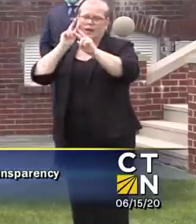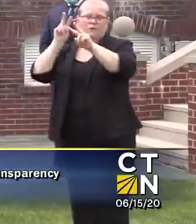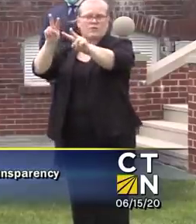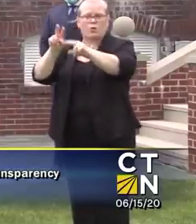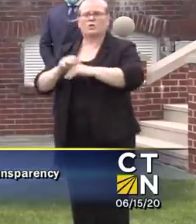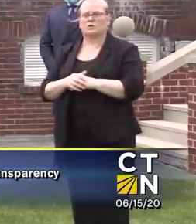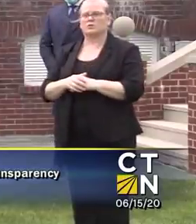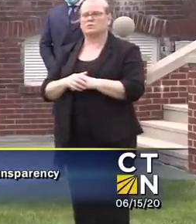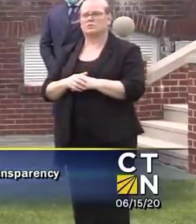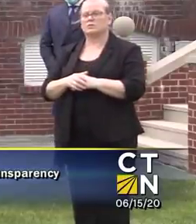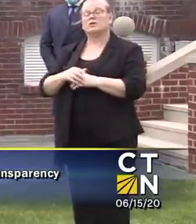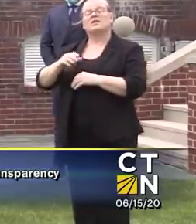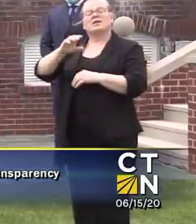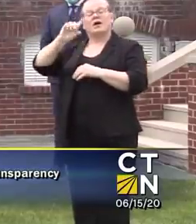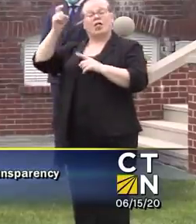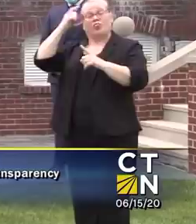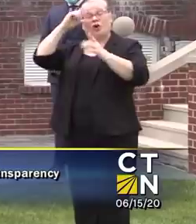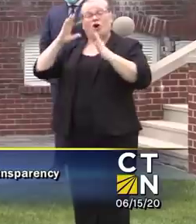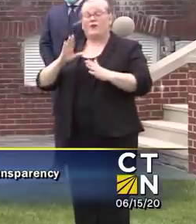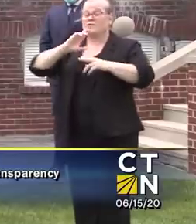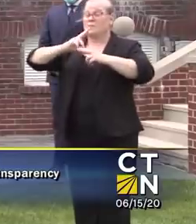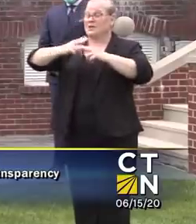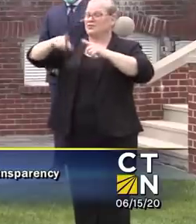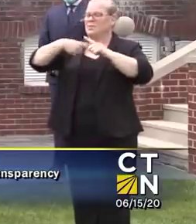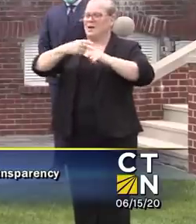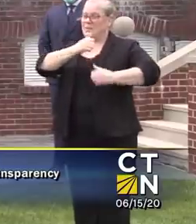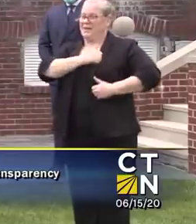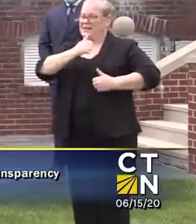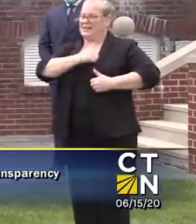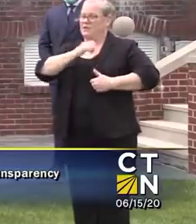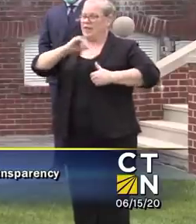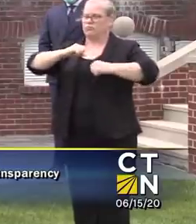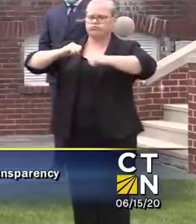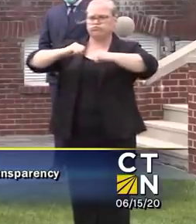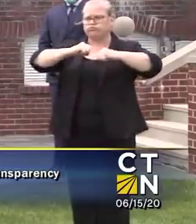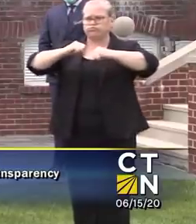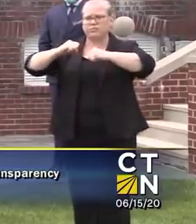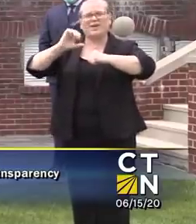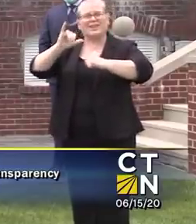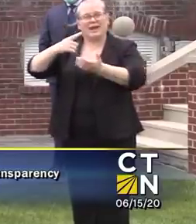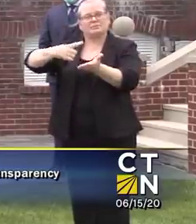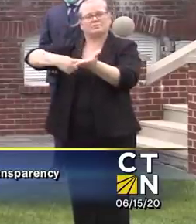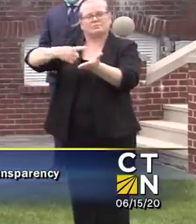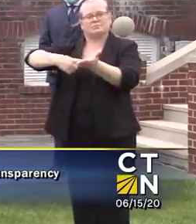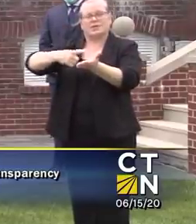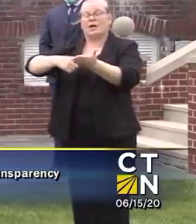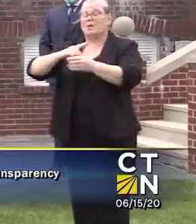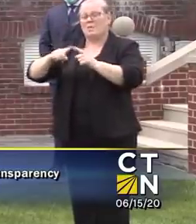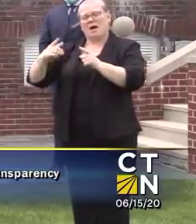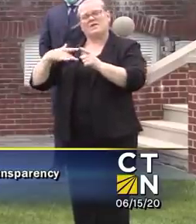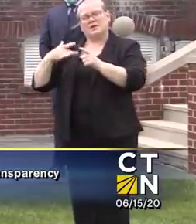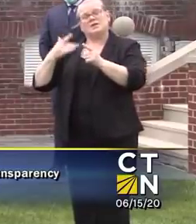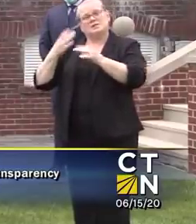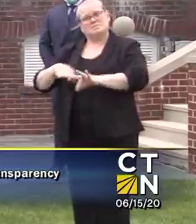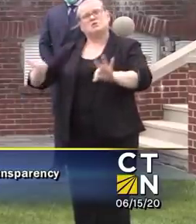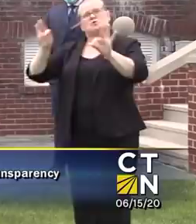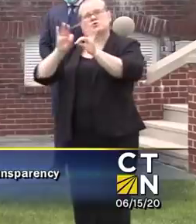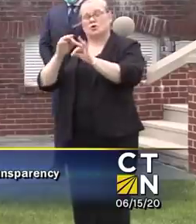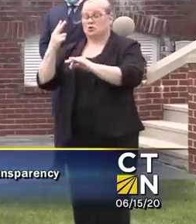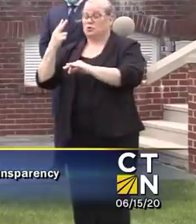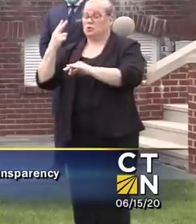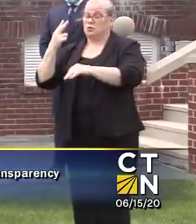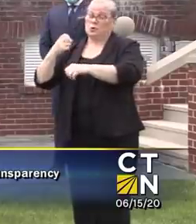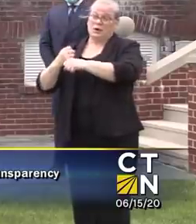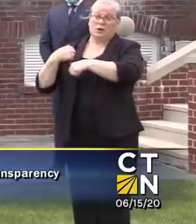But I think equally important is that when we talk about changes that we've done over the last 2 or 3 years, we also have